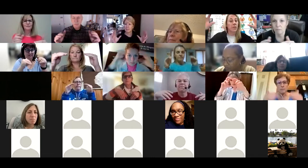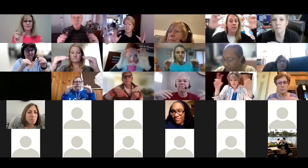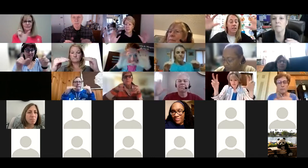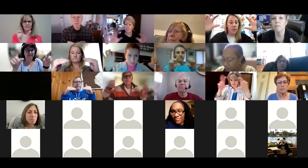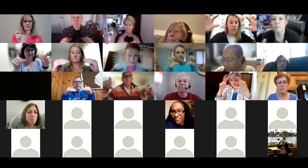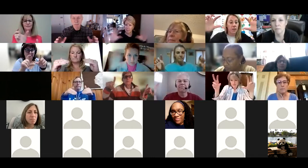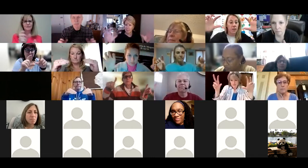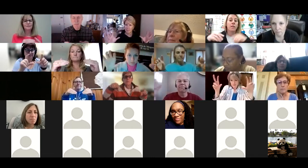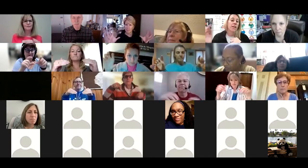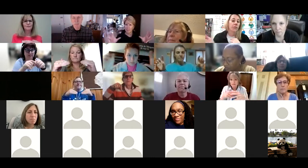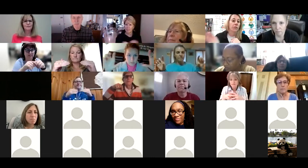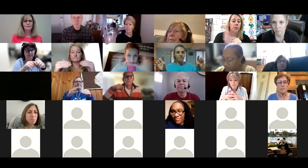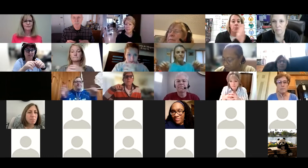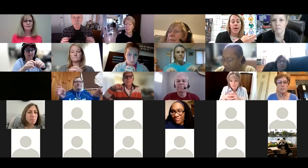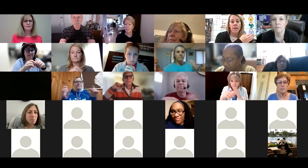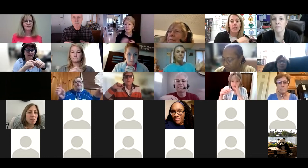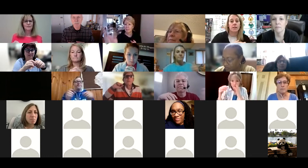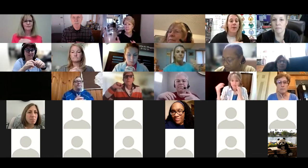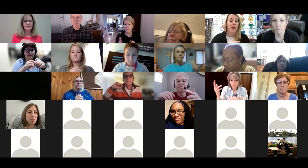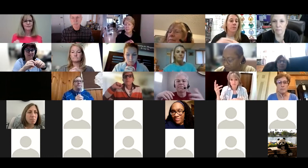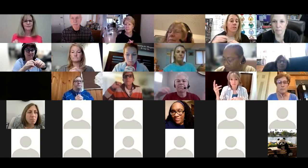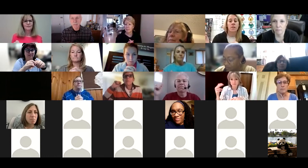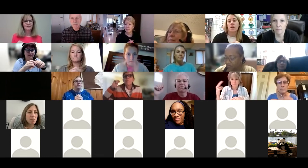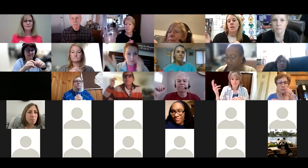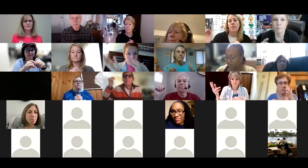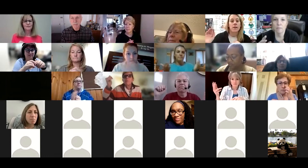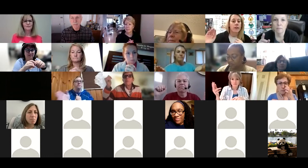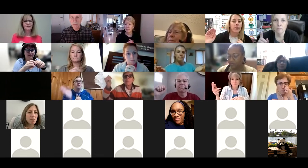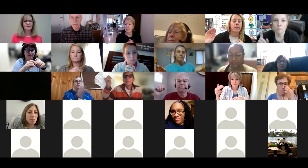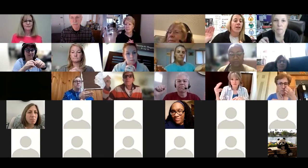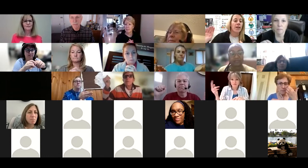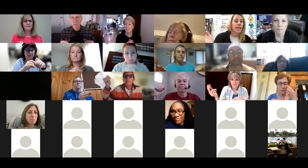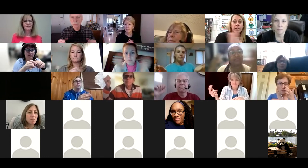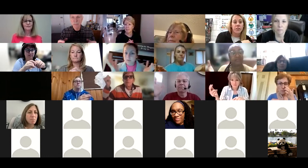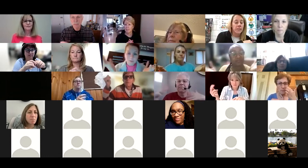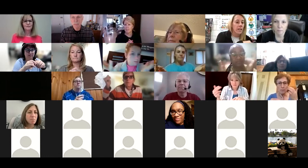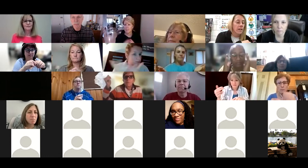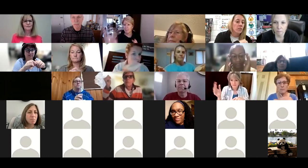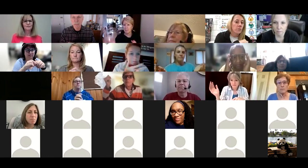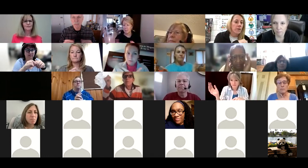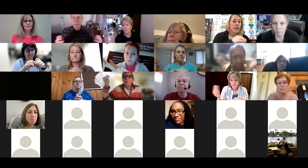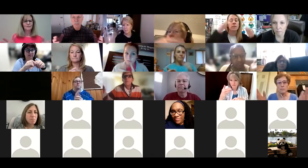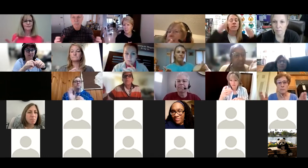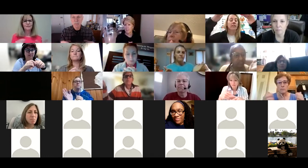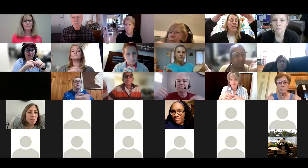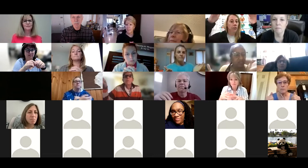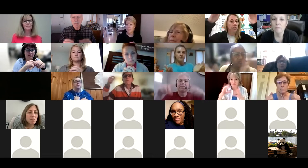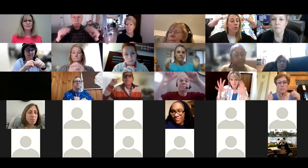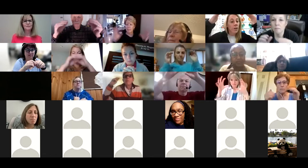in general. If your triple whammy is about the favorite characters in a story, then your two orange